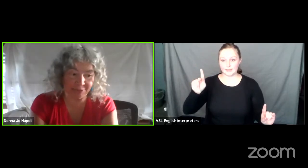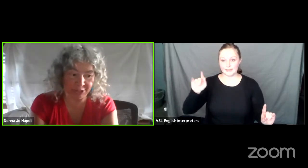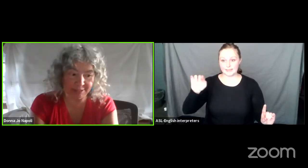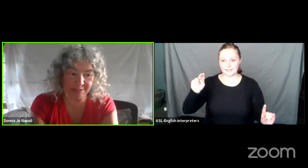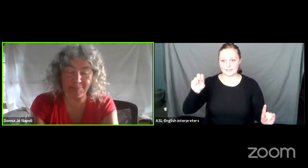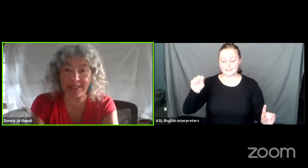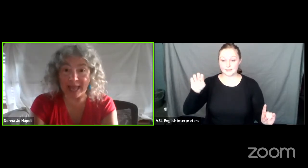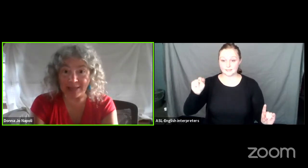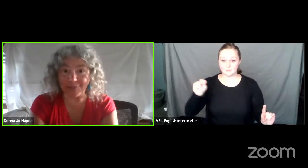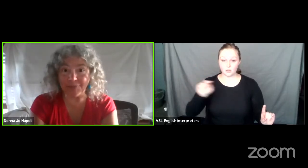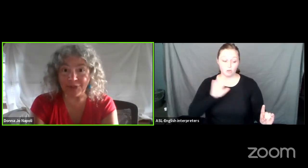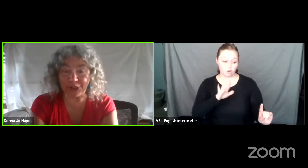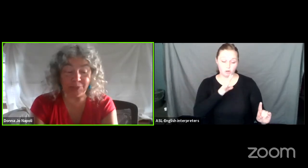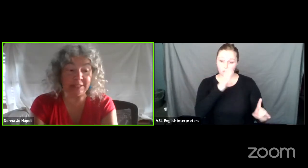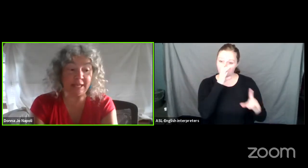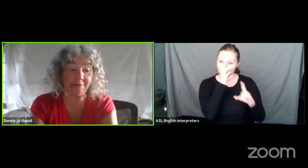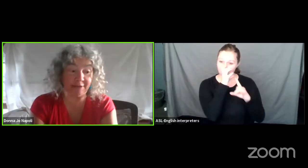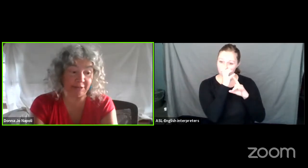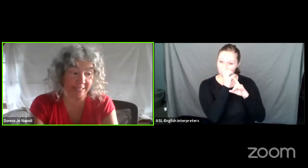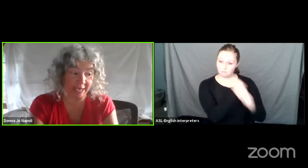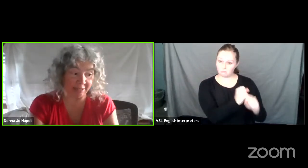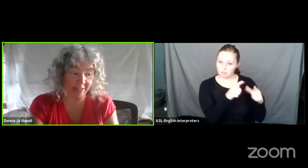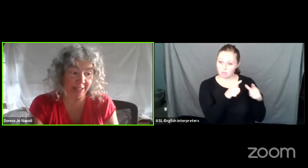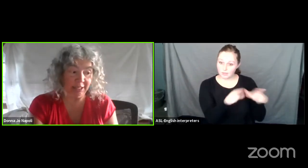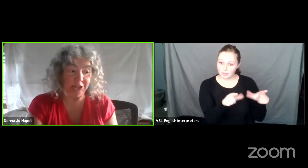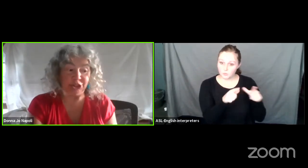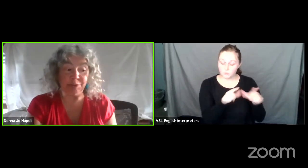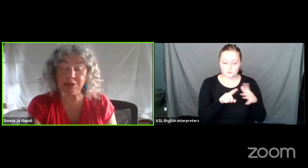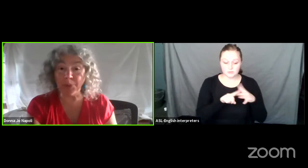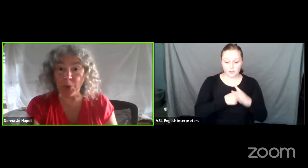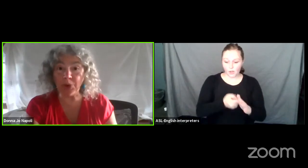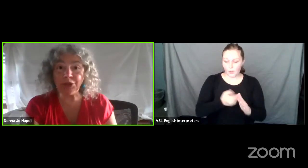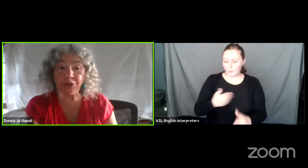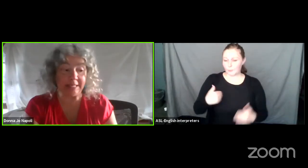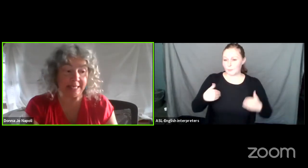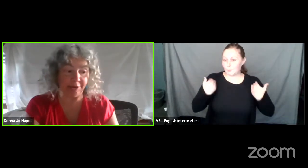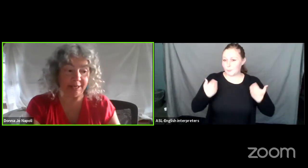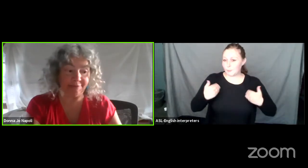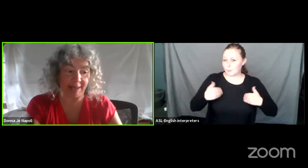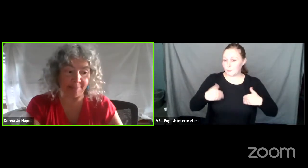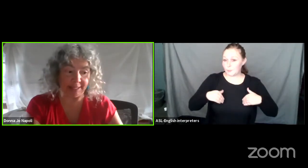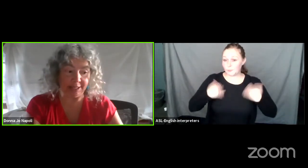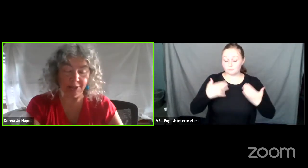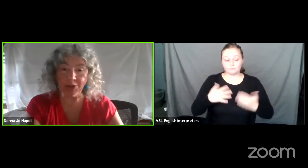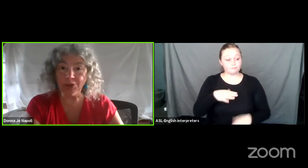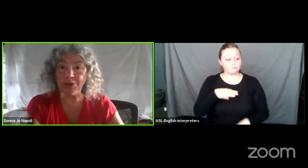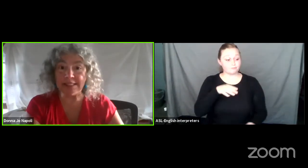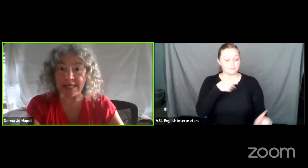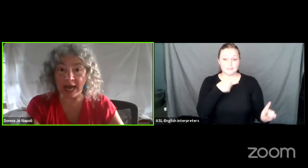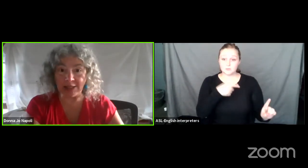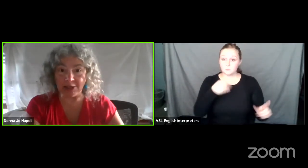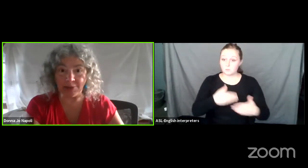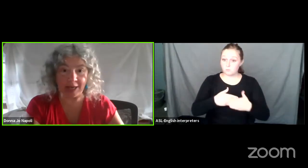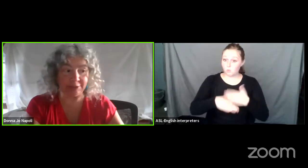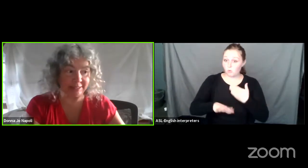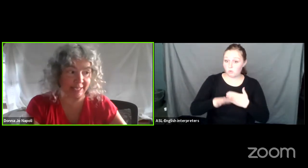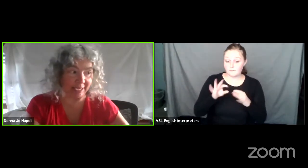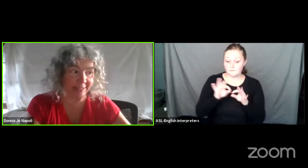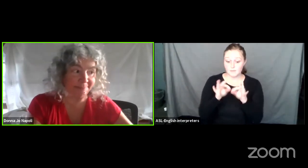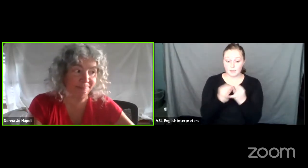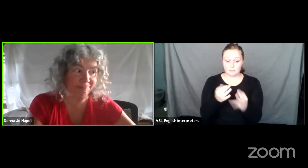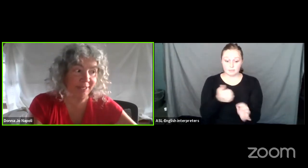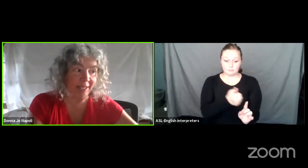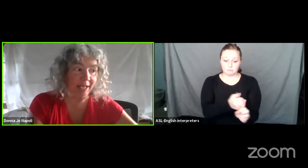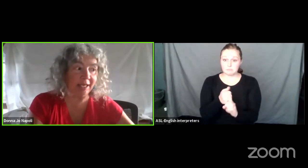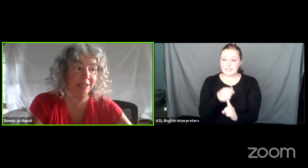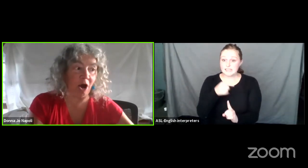with languages began when she was very young. She was born to a hearing family who did not know how to